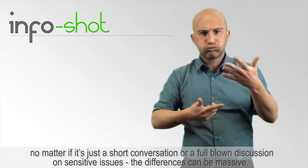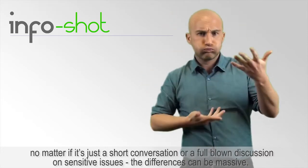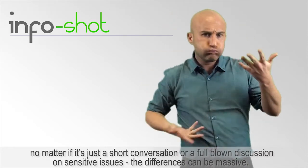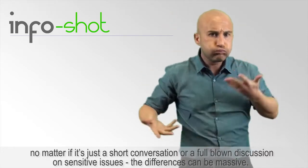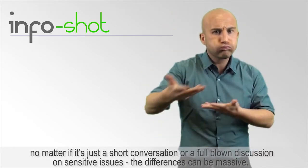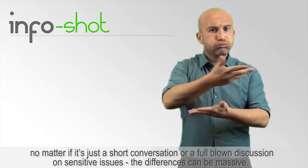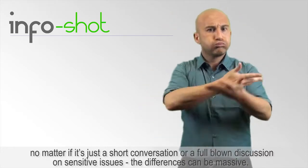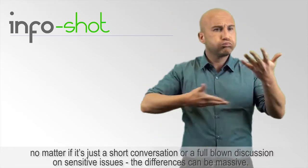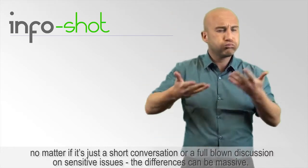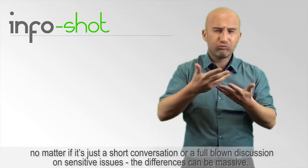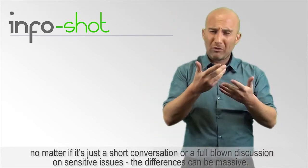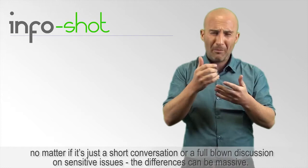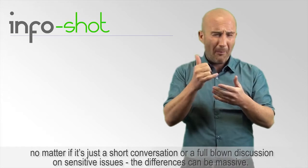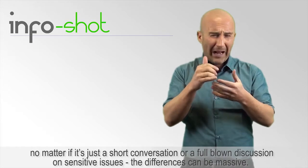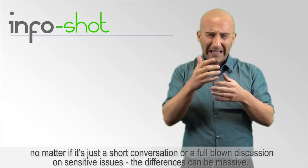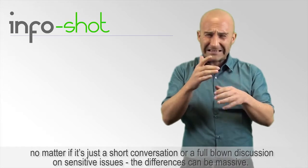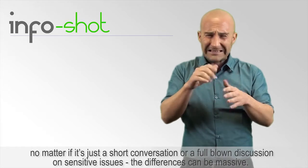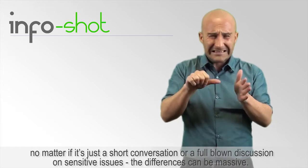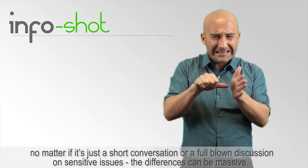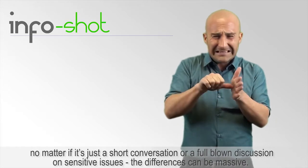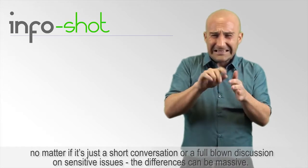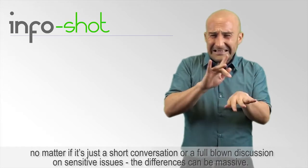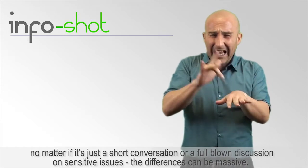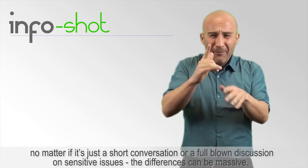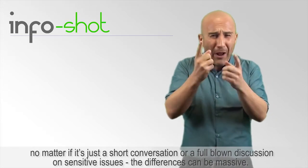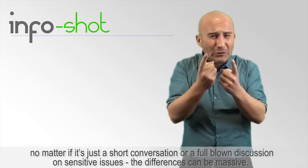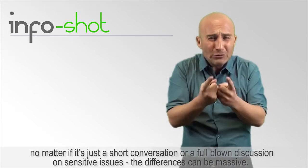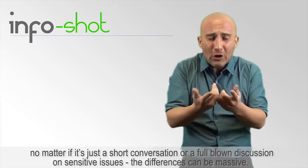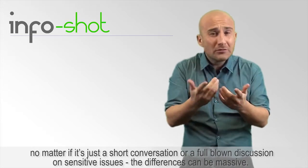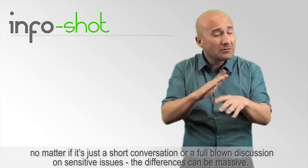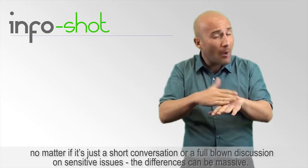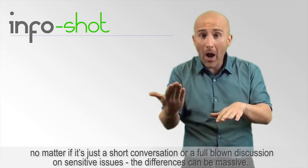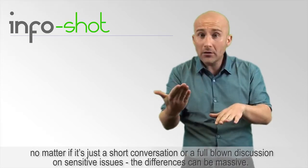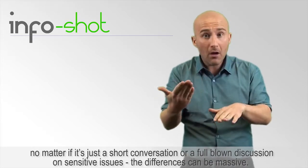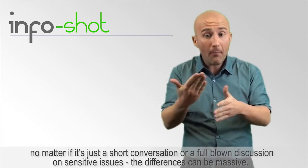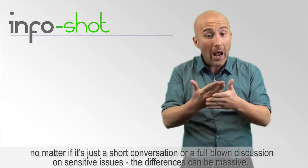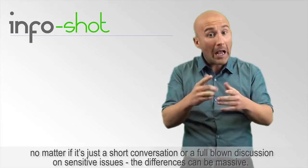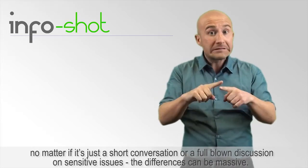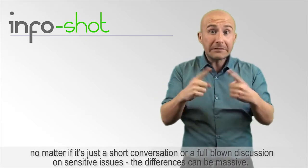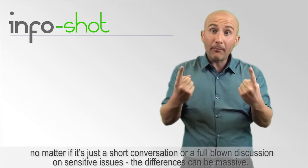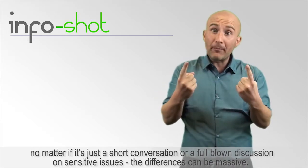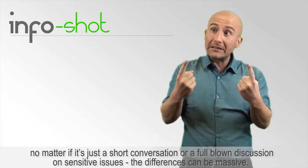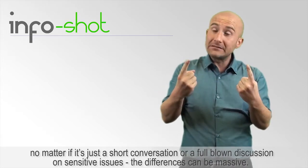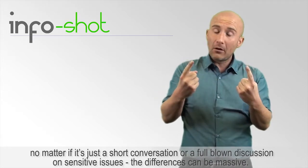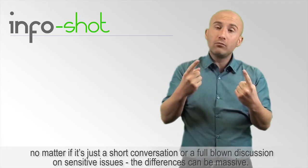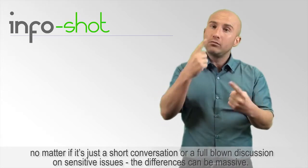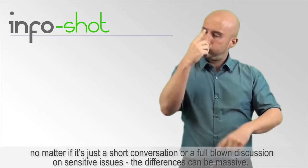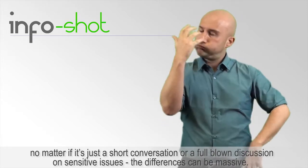just a short conversation or a full-blown discussion on sensitive issues, the differences can be